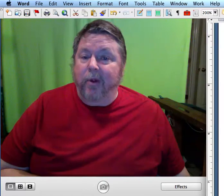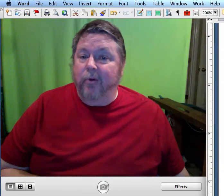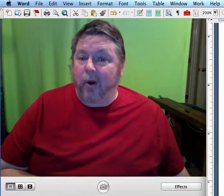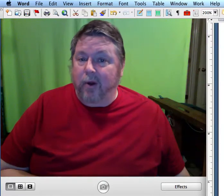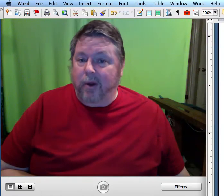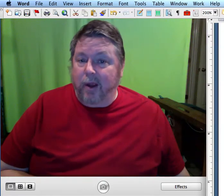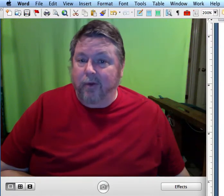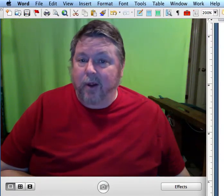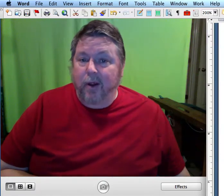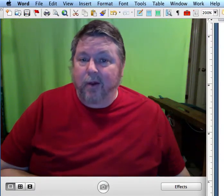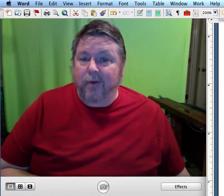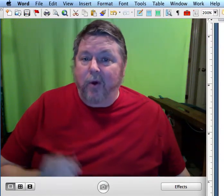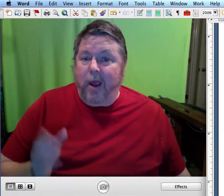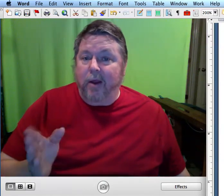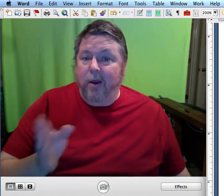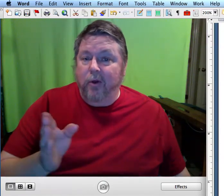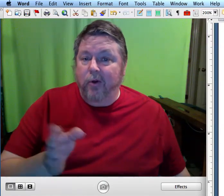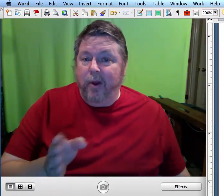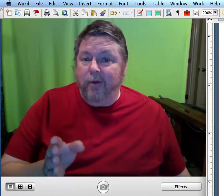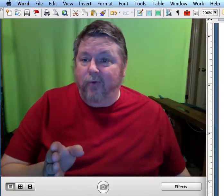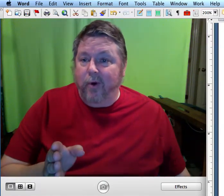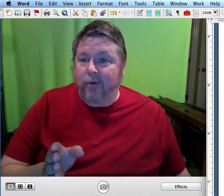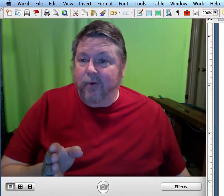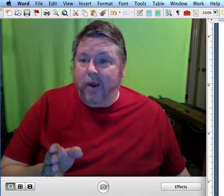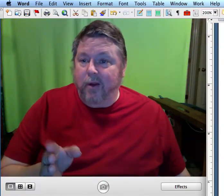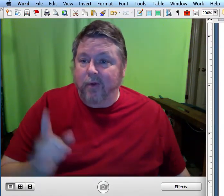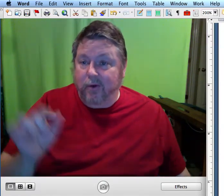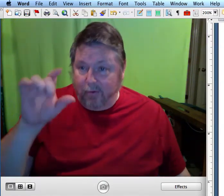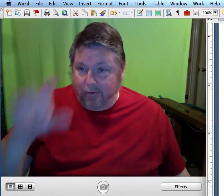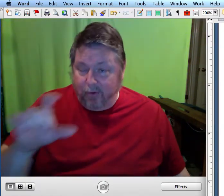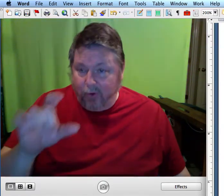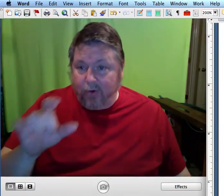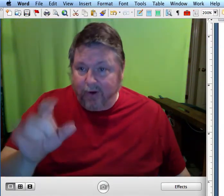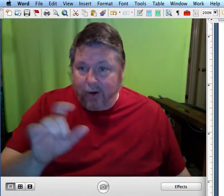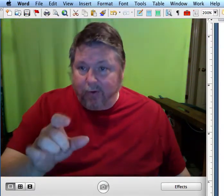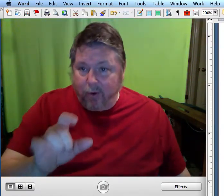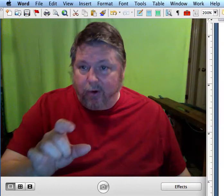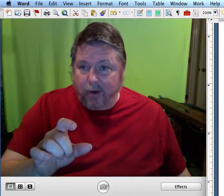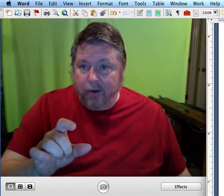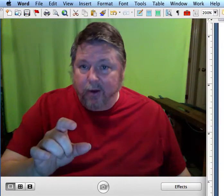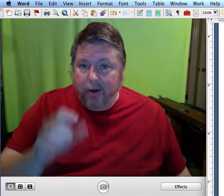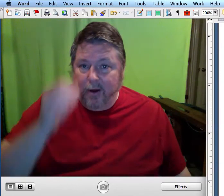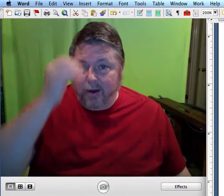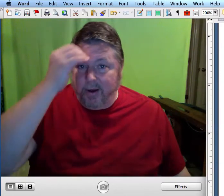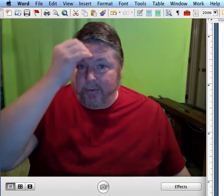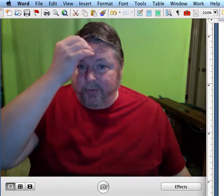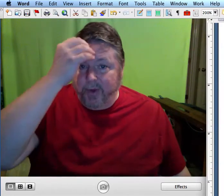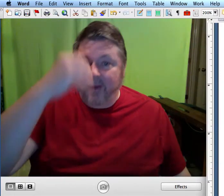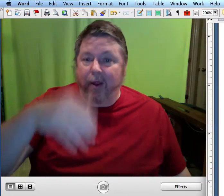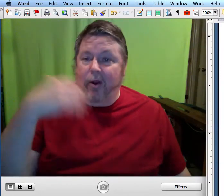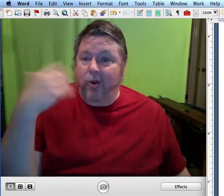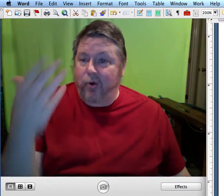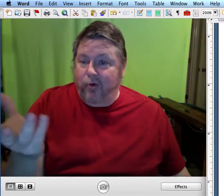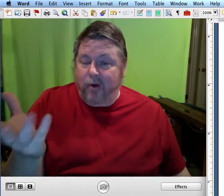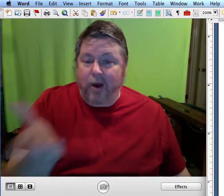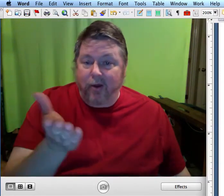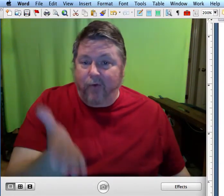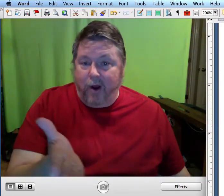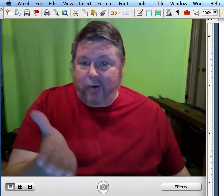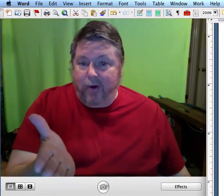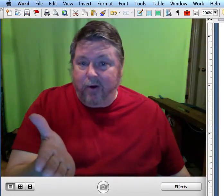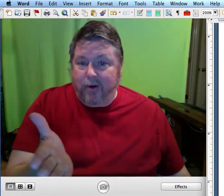be your target text. So at 2 minutes and 43 seconds into your video recording, then you